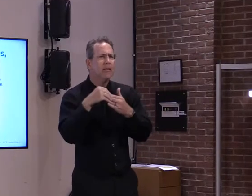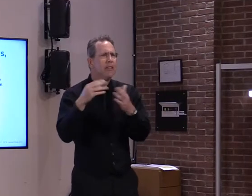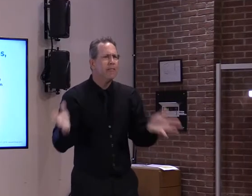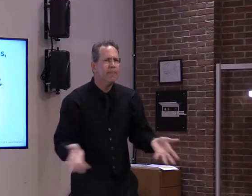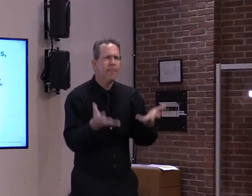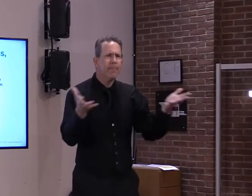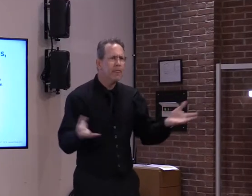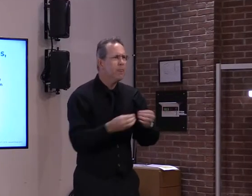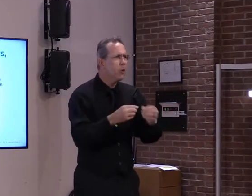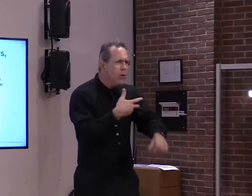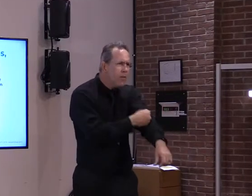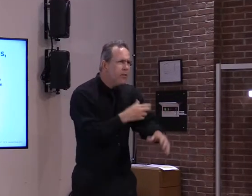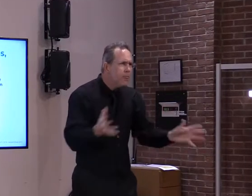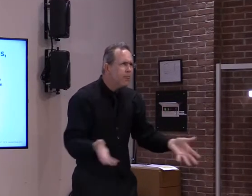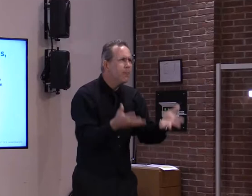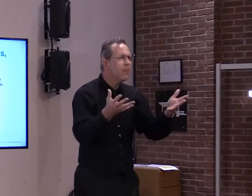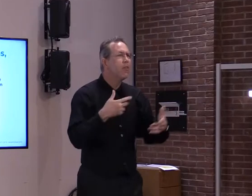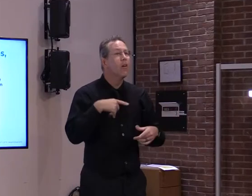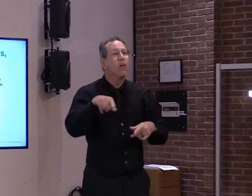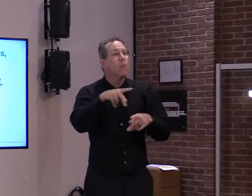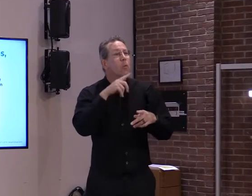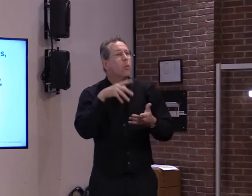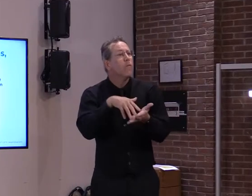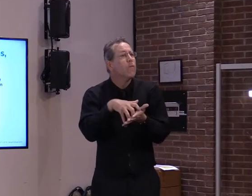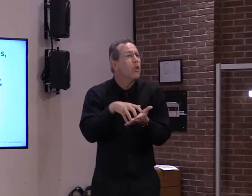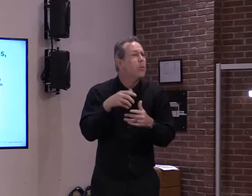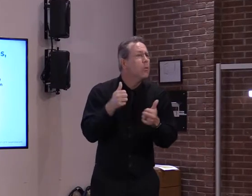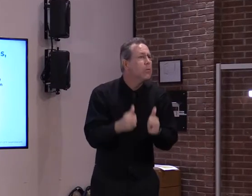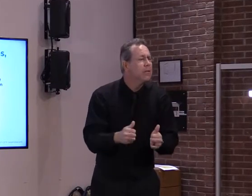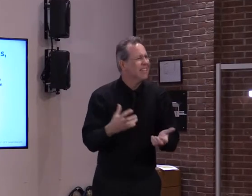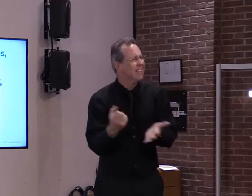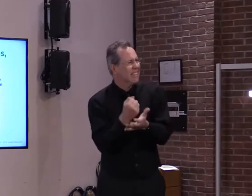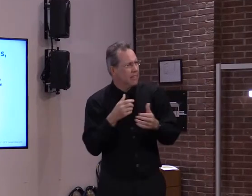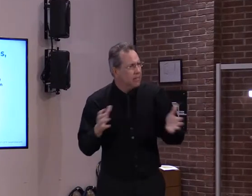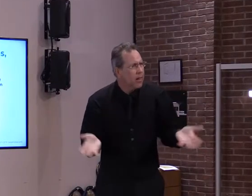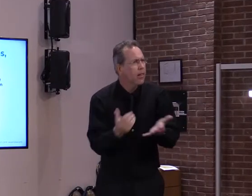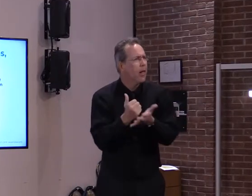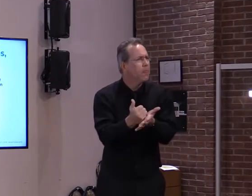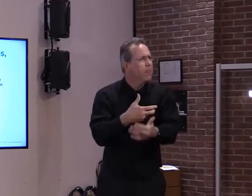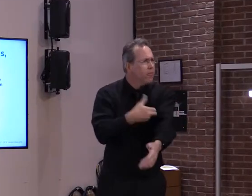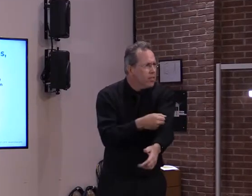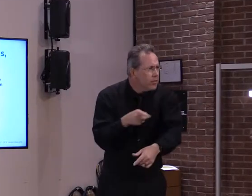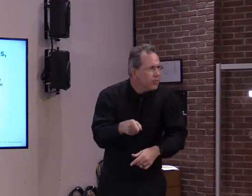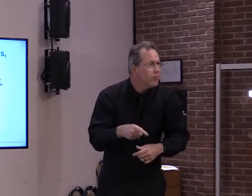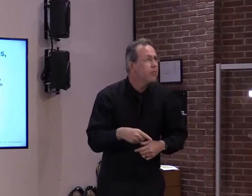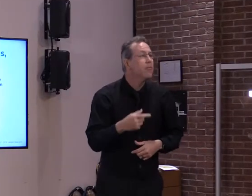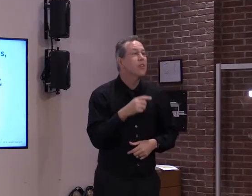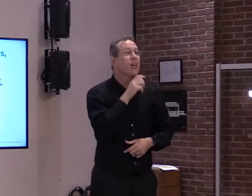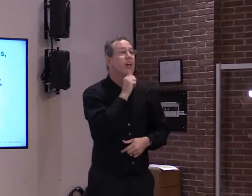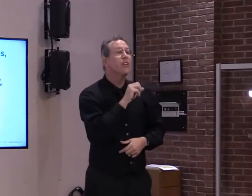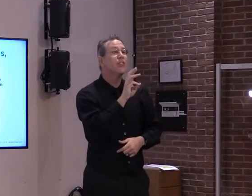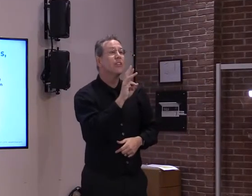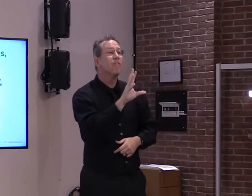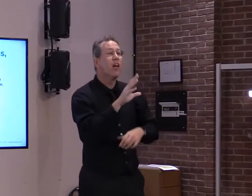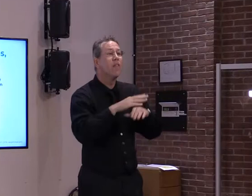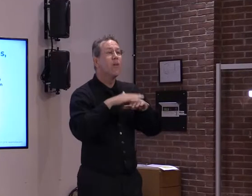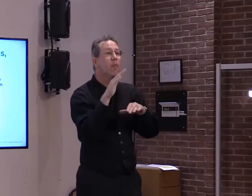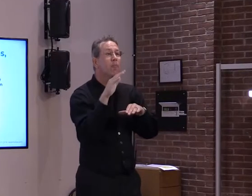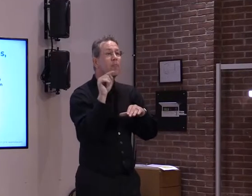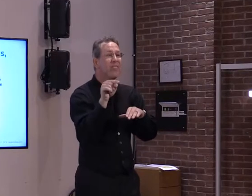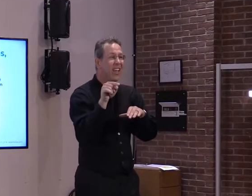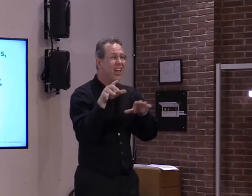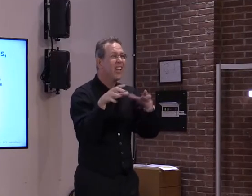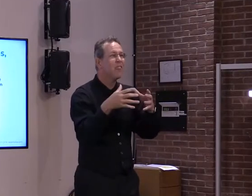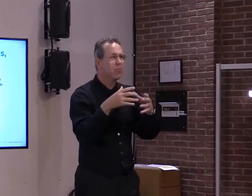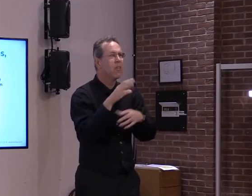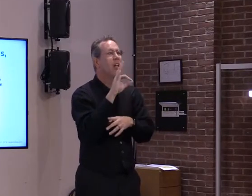fact, we are the only state where over 90% of the 65-plus population is fully vaccinated. And as the